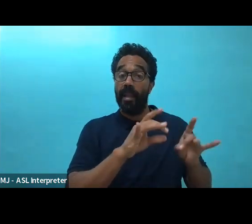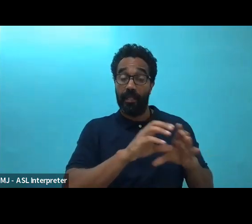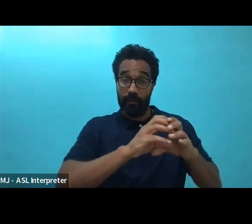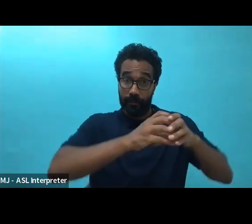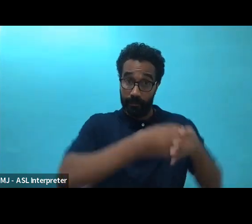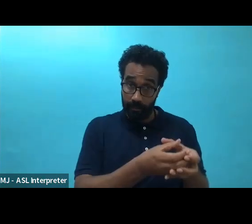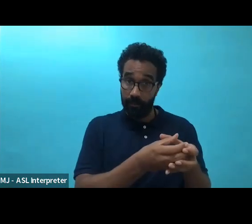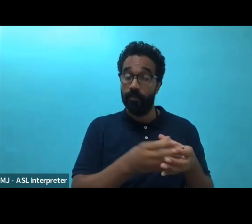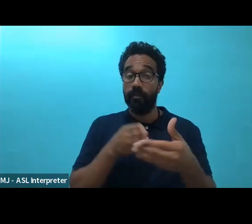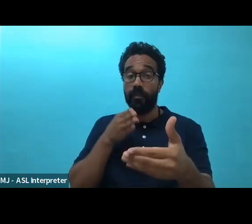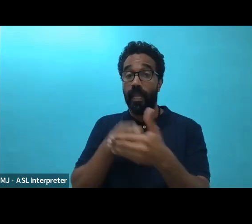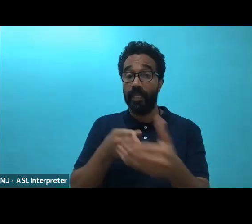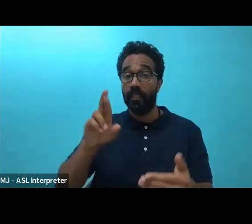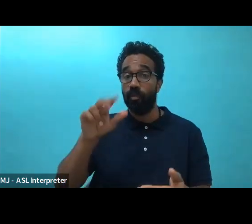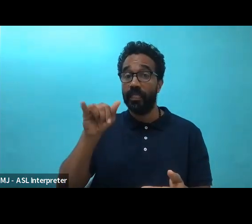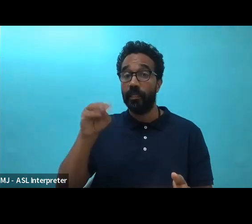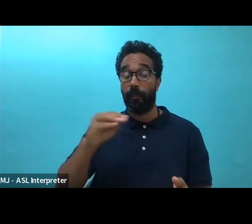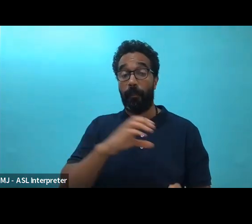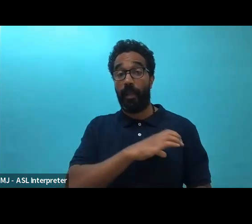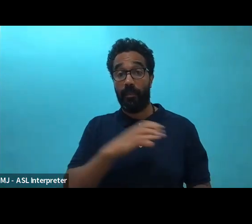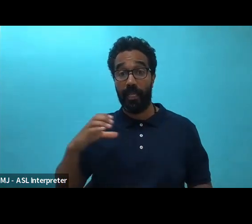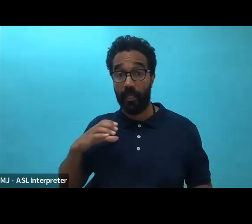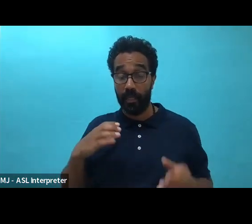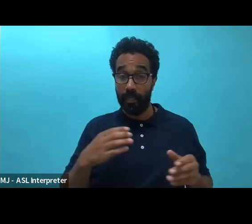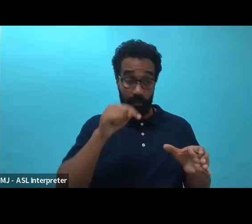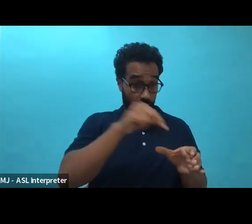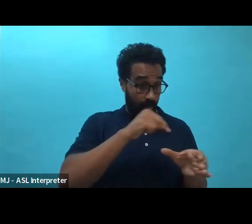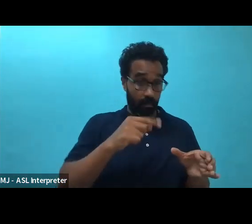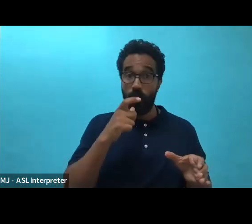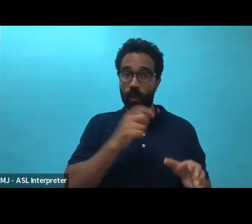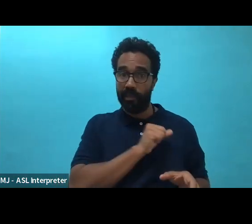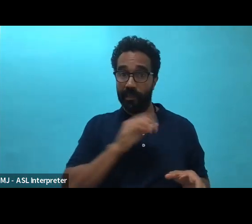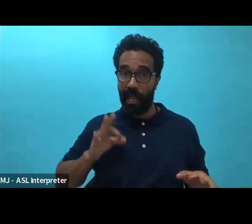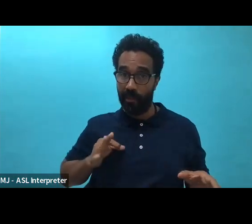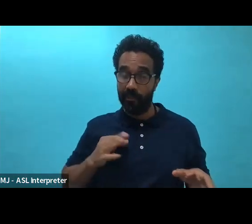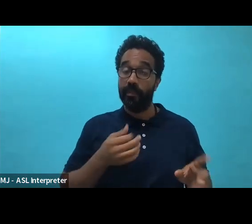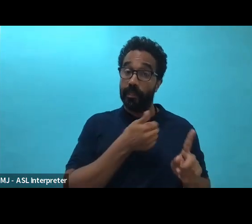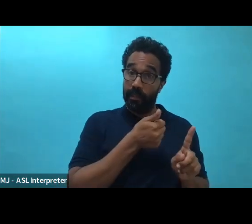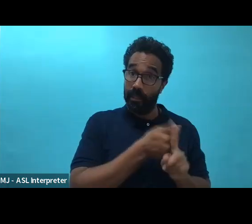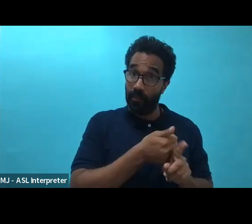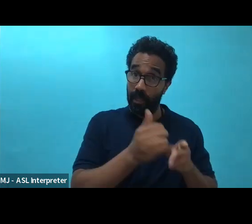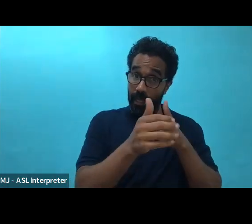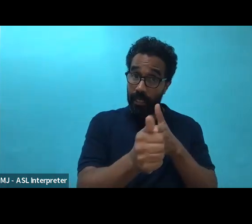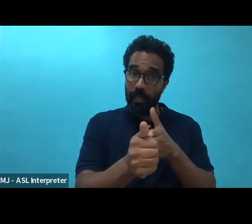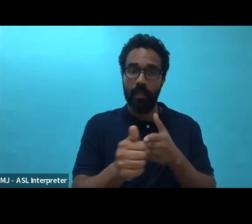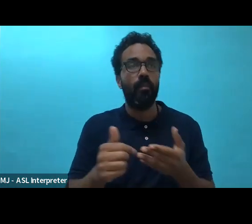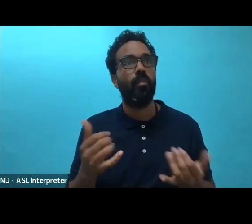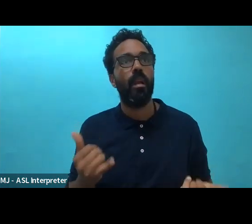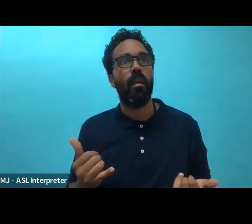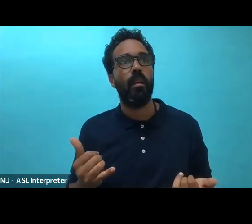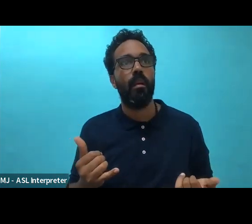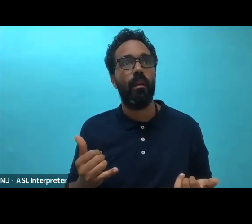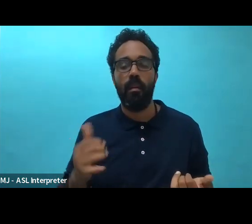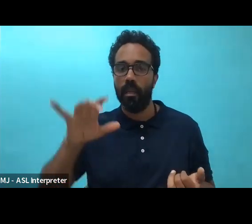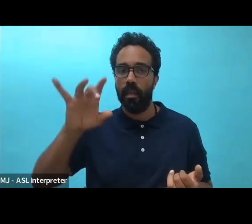committee is comprised of staff. Its leadership is staff. Right now, it's